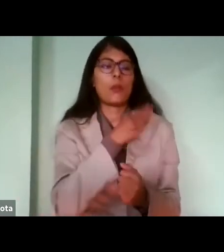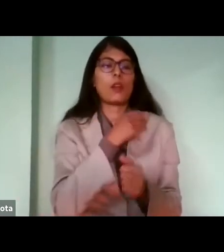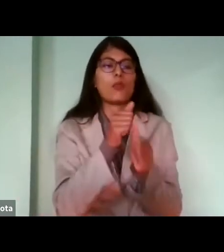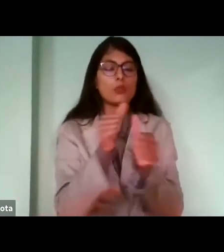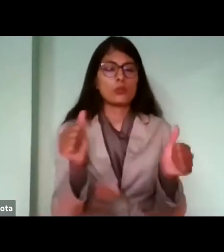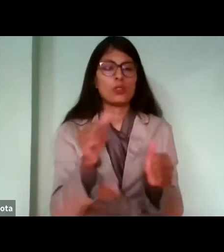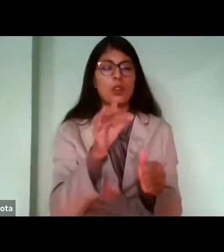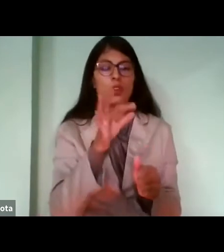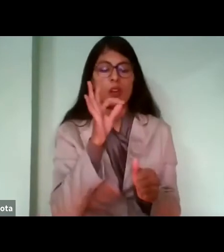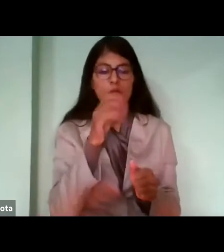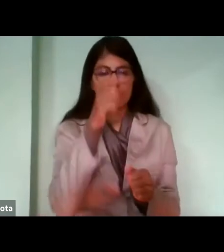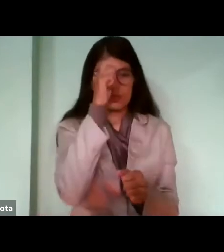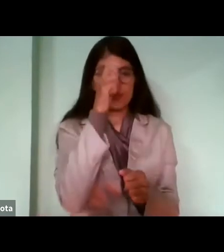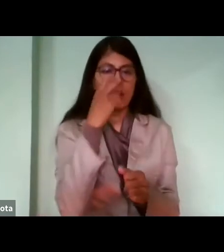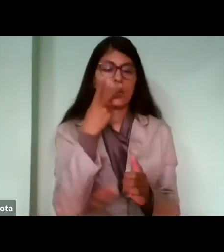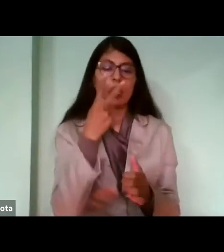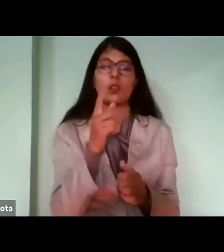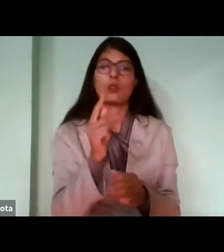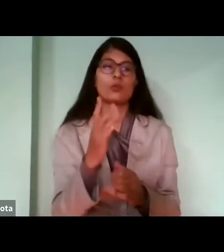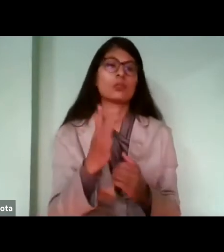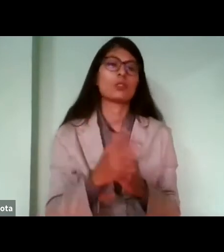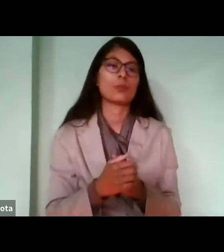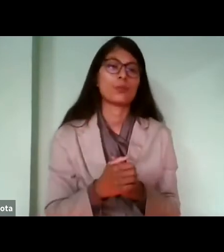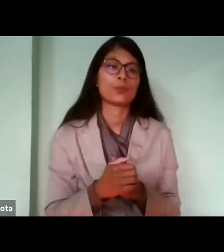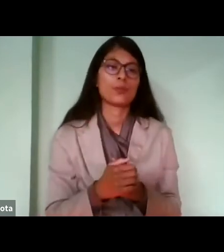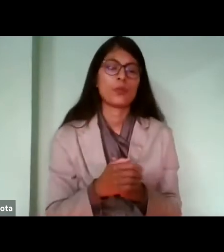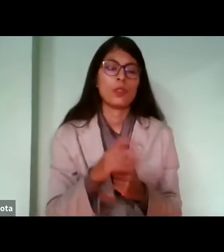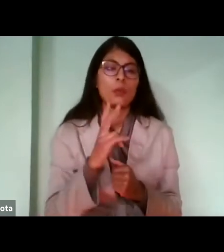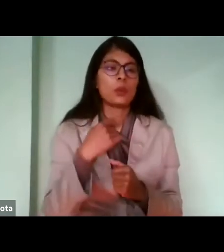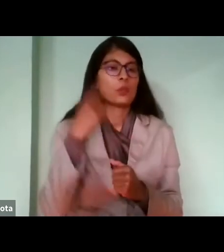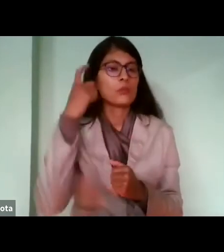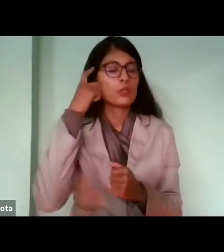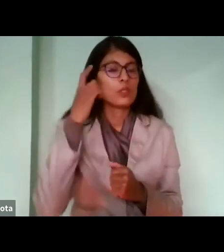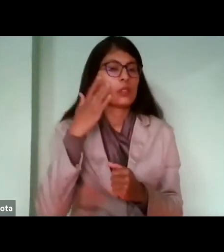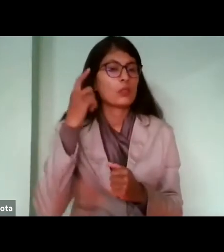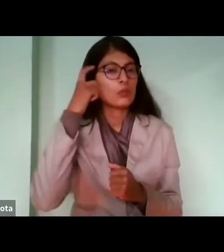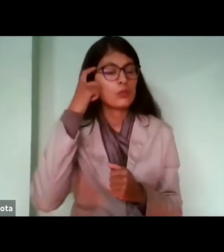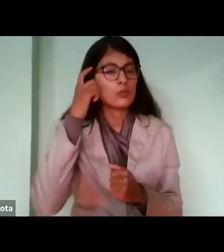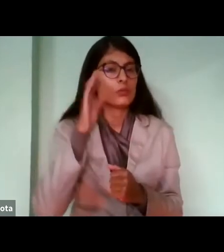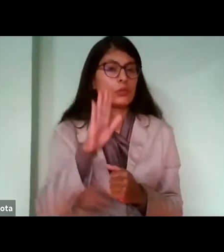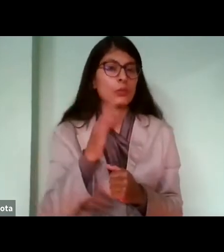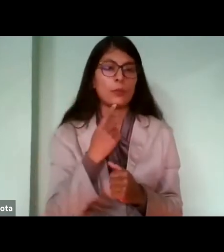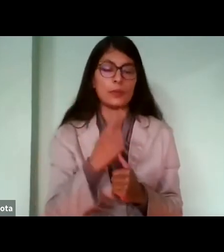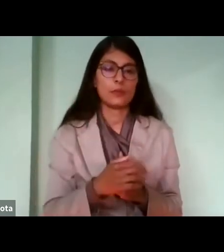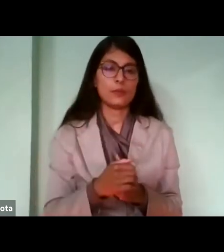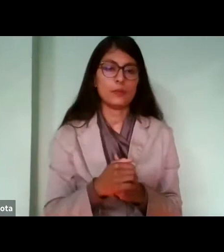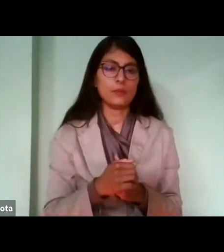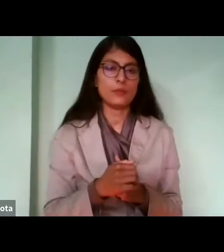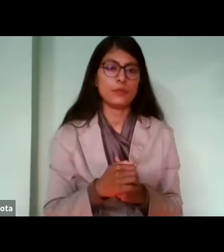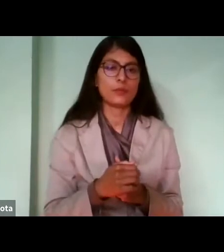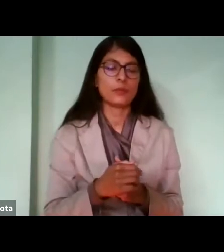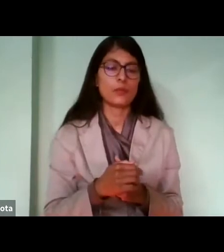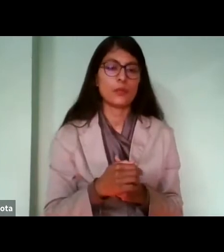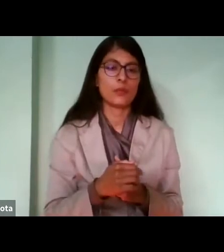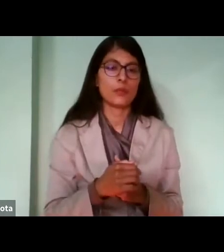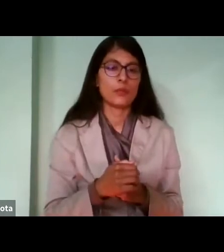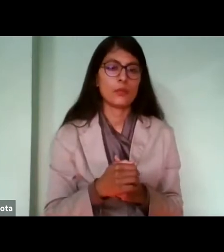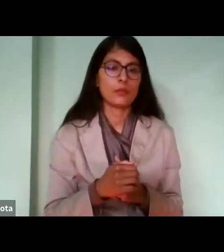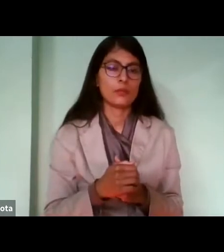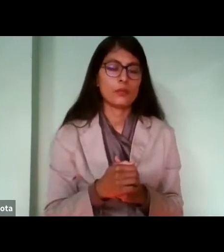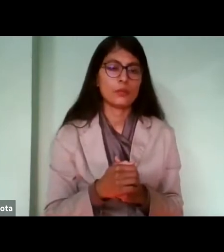some of the CEDAW committee. I do think that it actually has to be addressed in terms